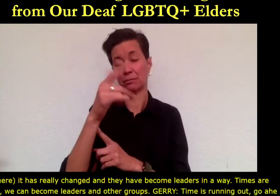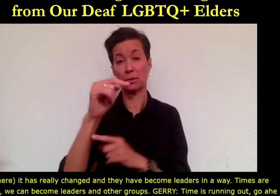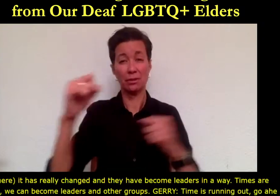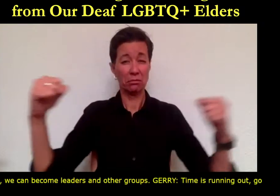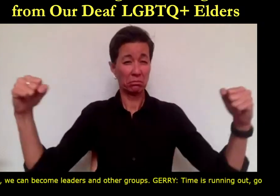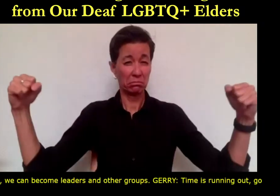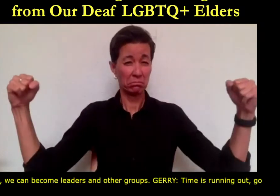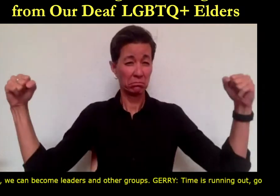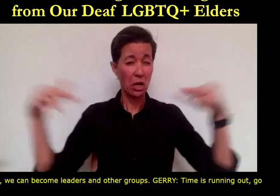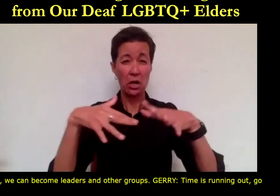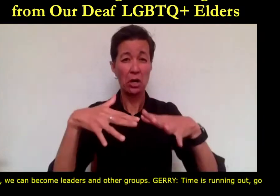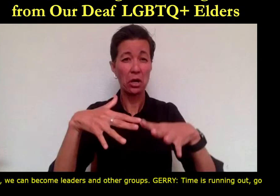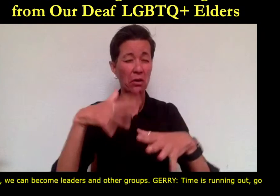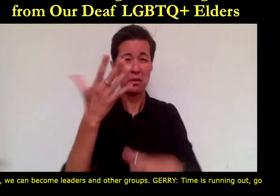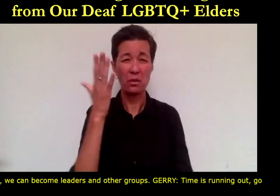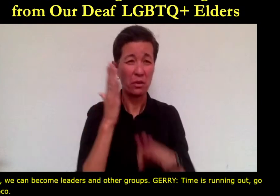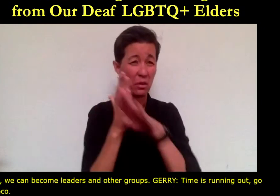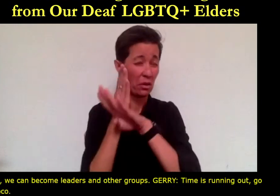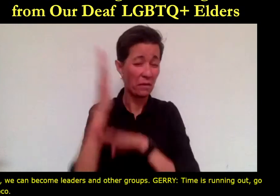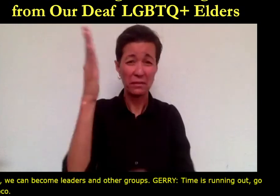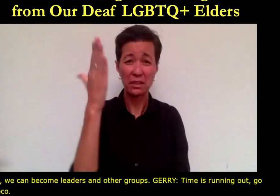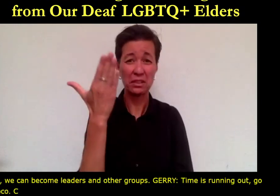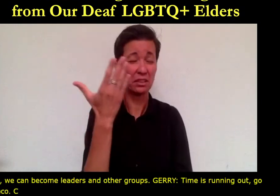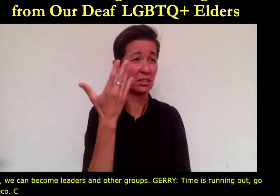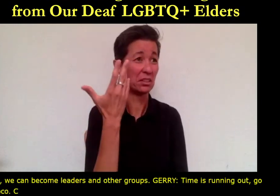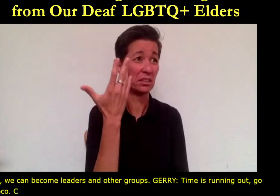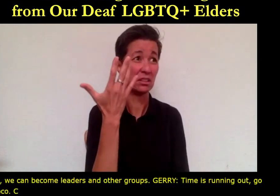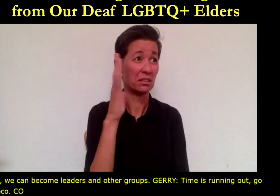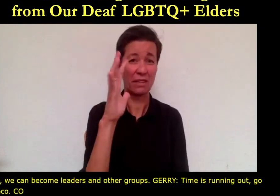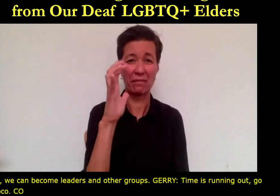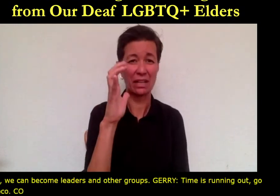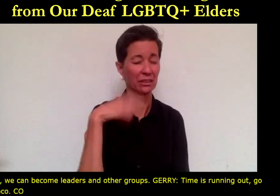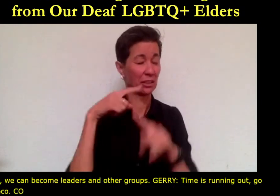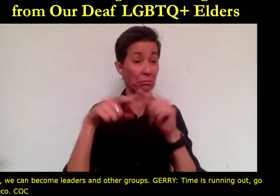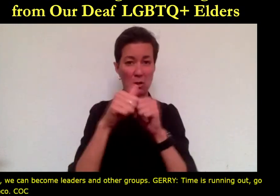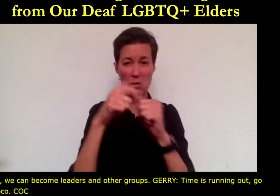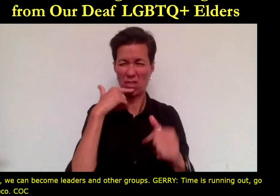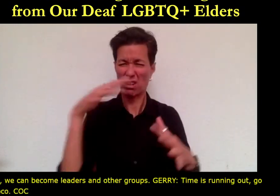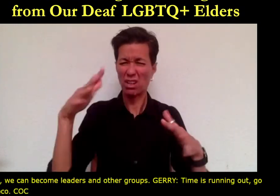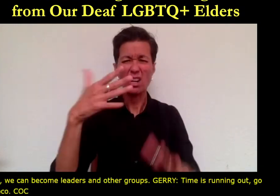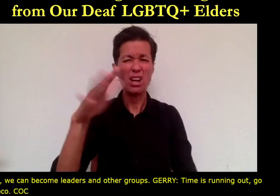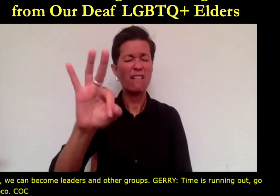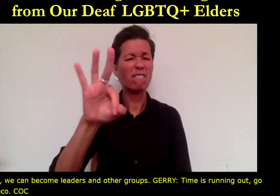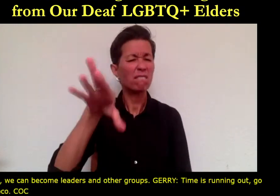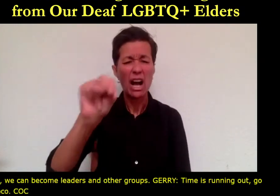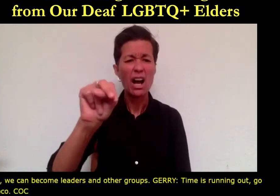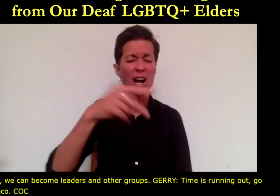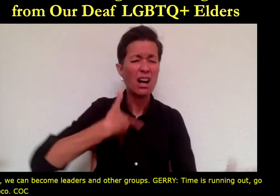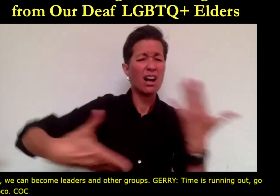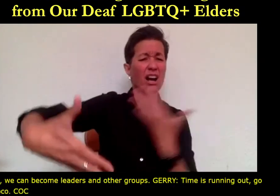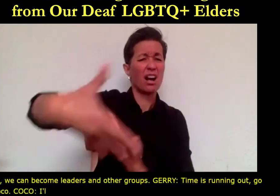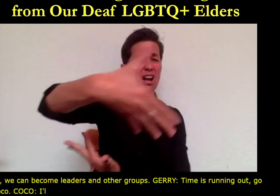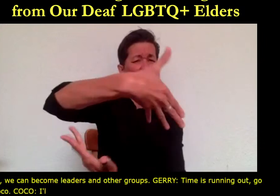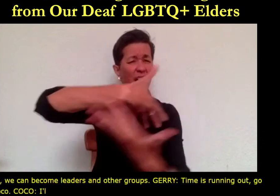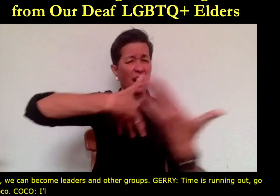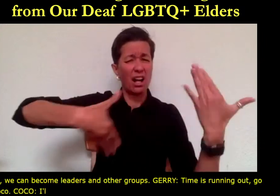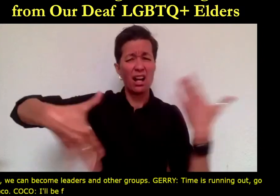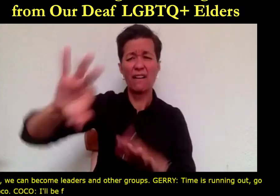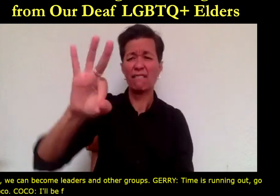in the lgbtq community was there in droves it was over 500 i don't even remember it was so much